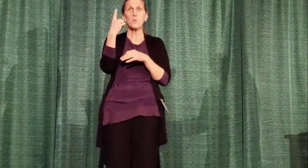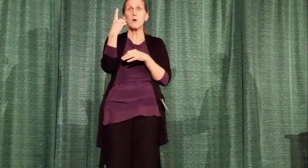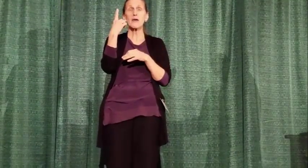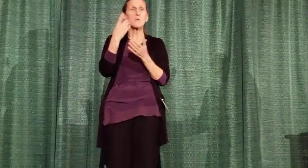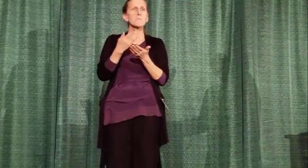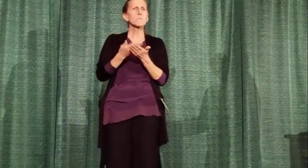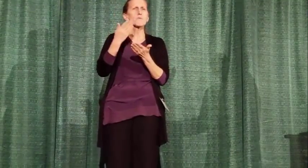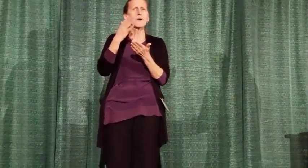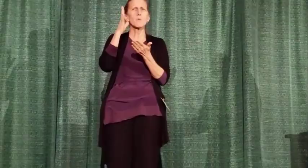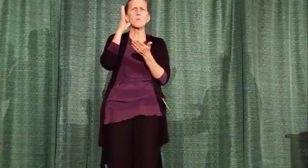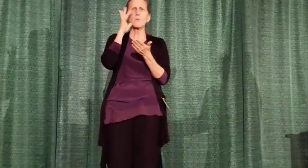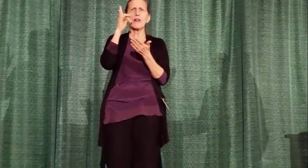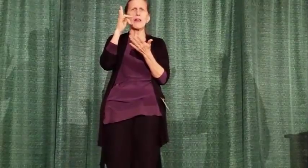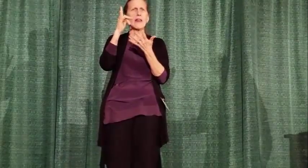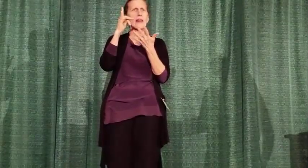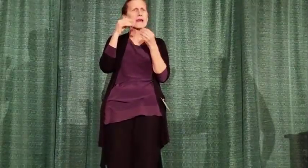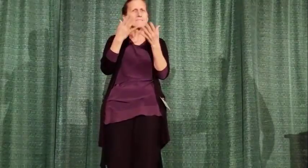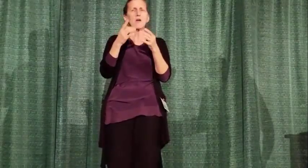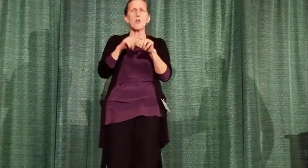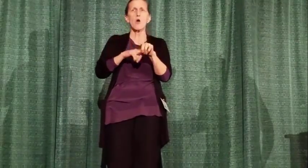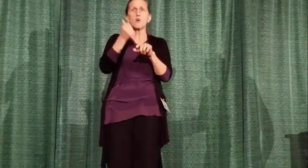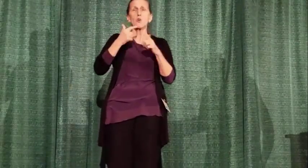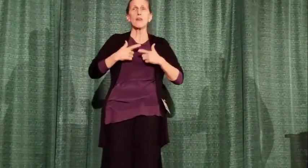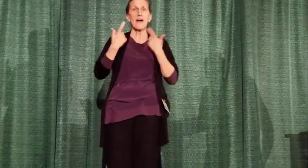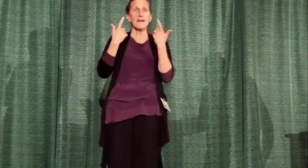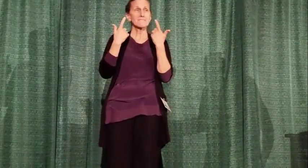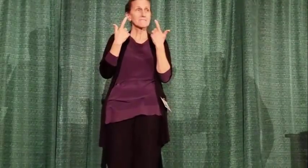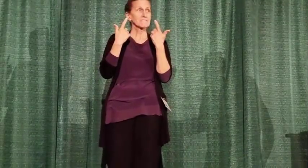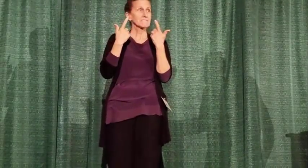to radically extend lifespan in all species of animals?